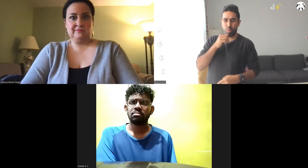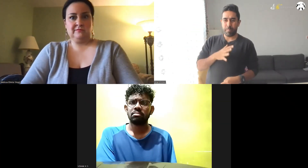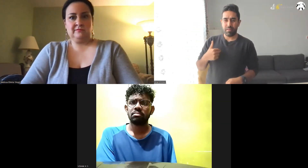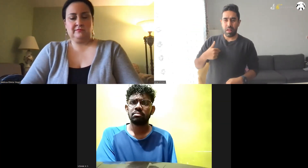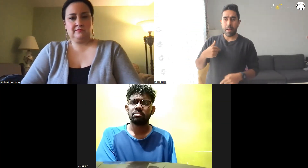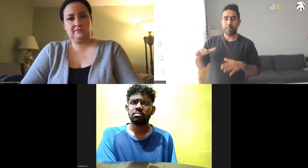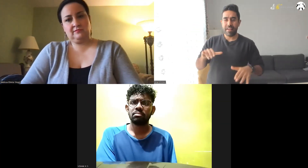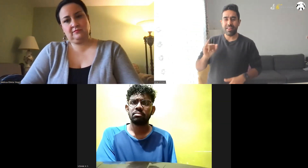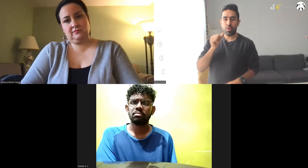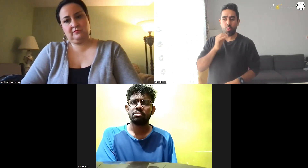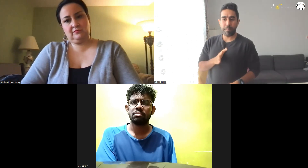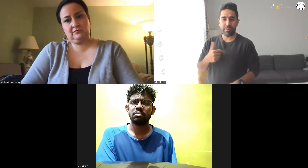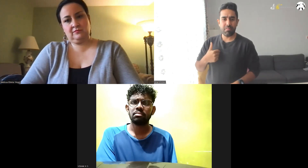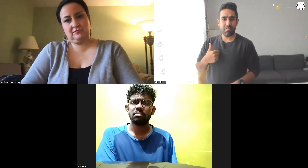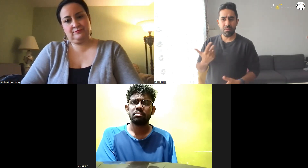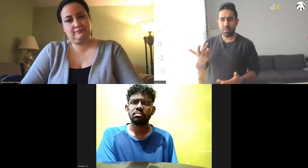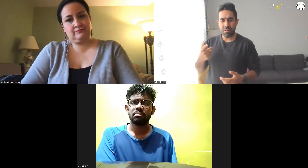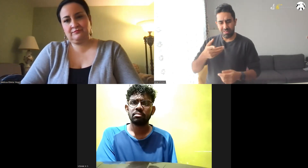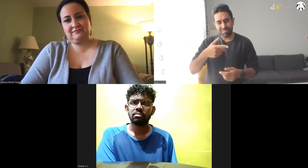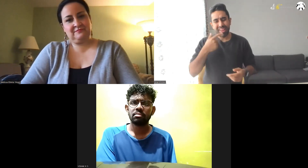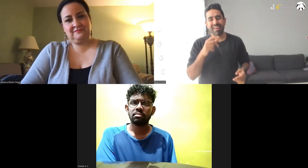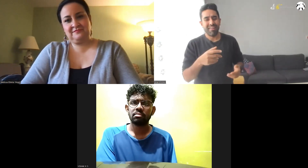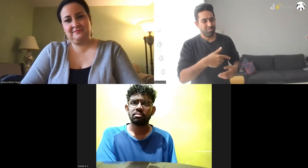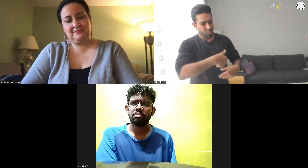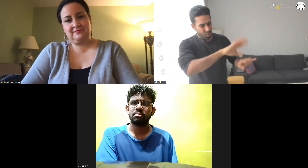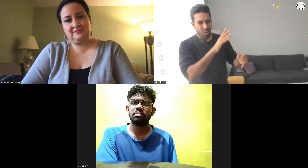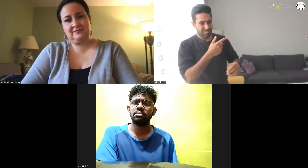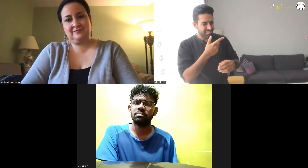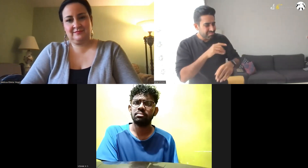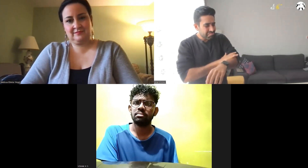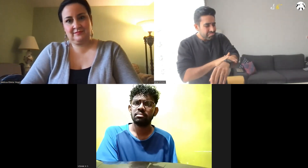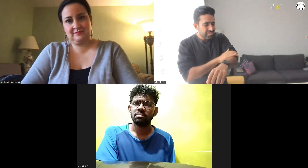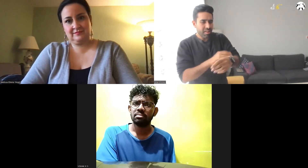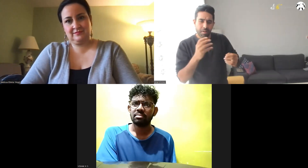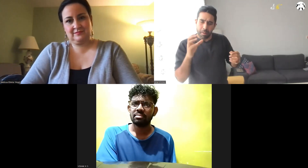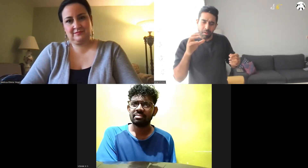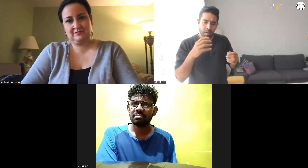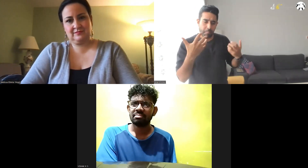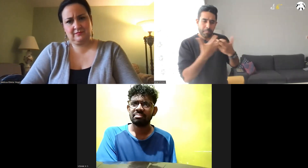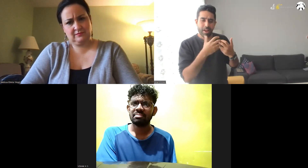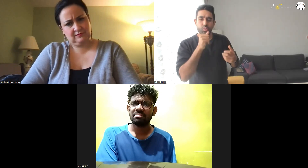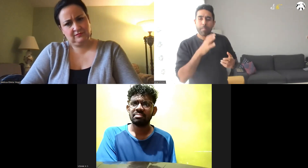Yeah, so a lot of people, the way they look, way I behave, they used to say, look like a woman. Why don't you go